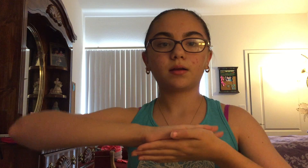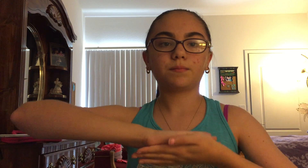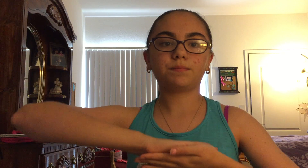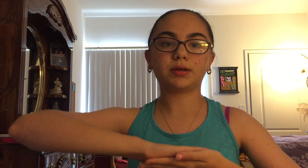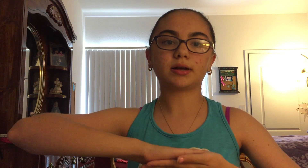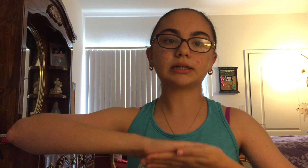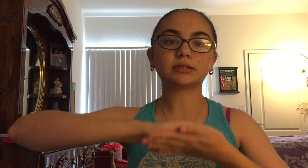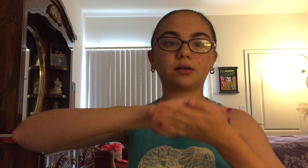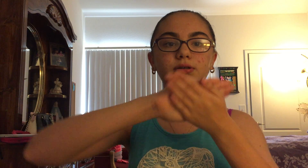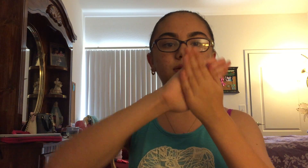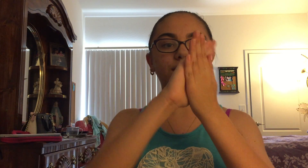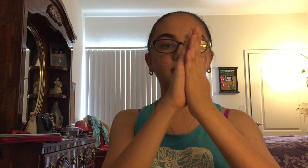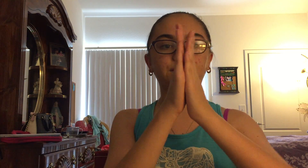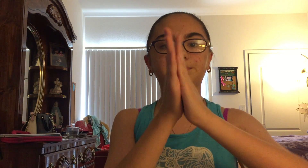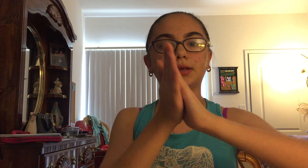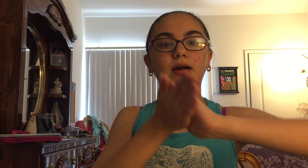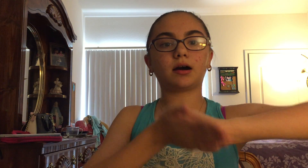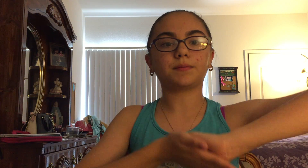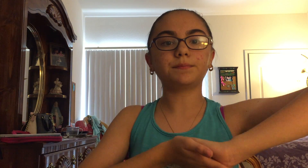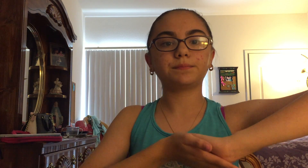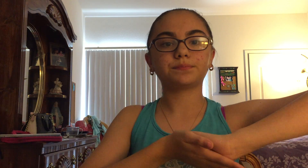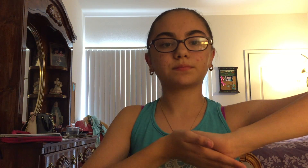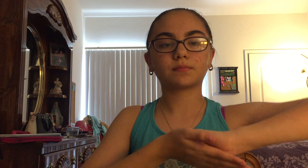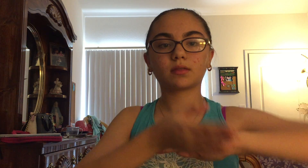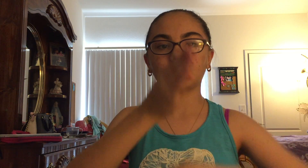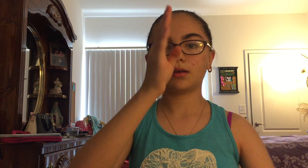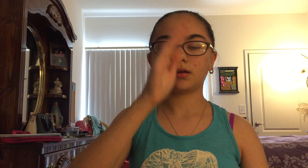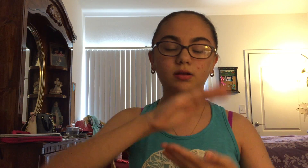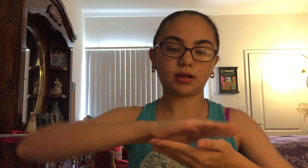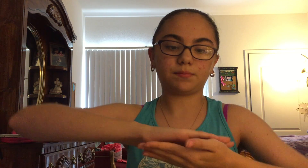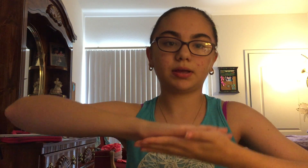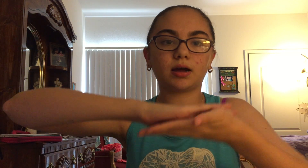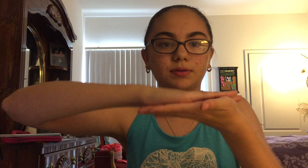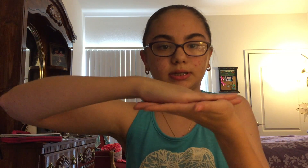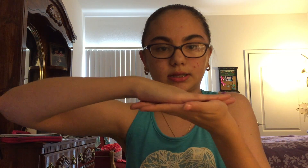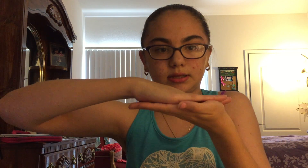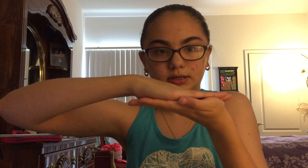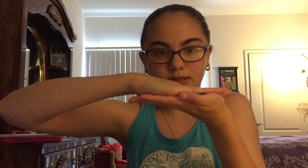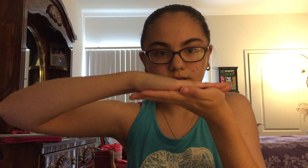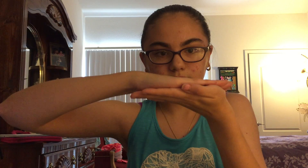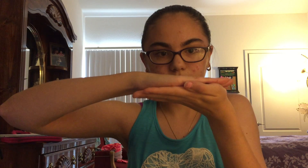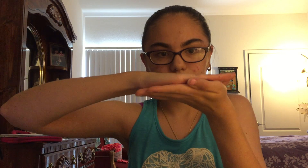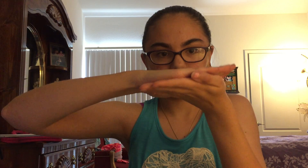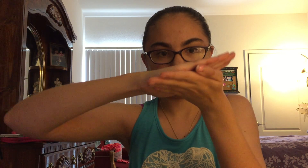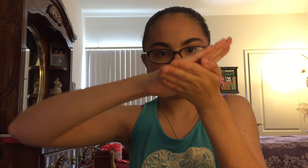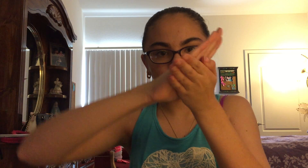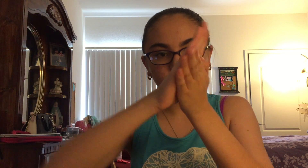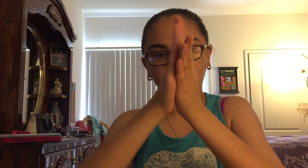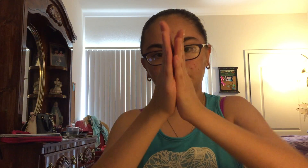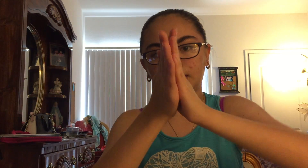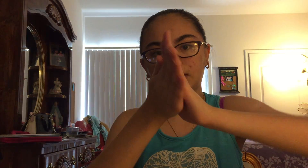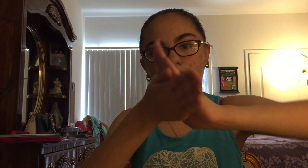be gods glow so I said become and become is like this become